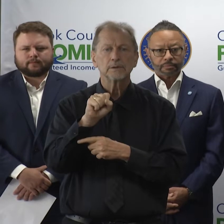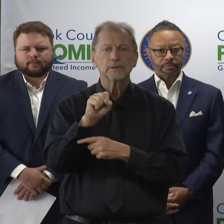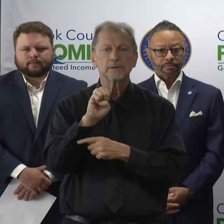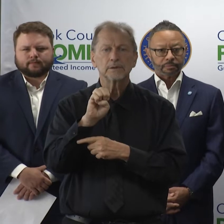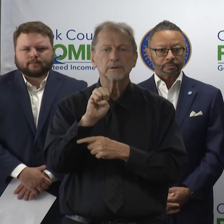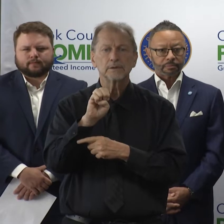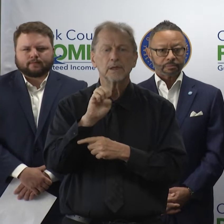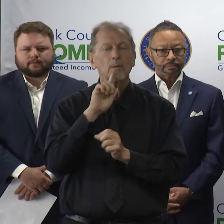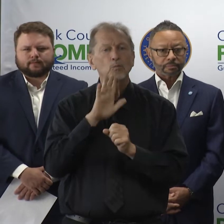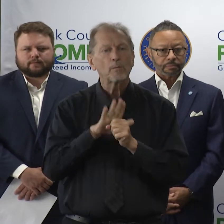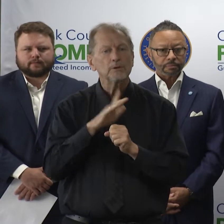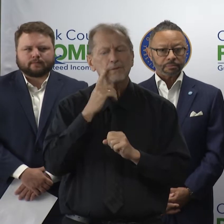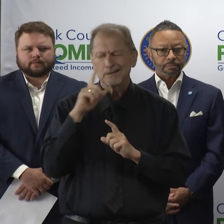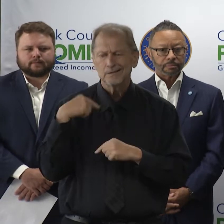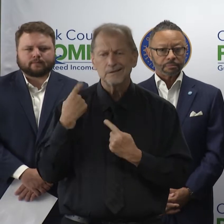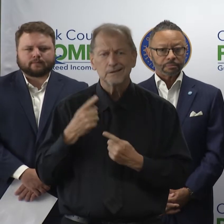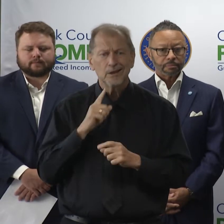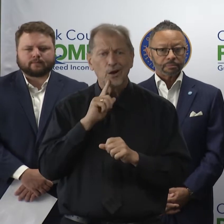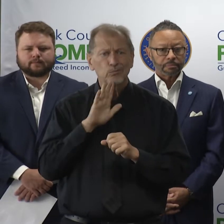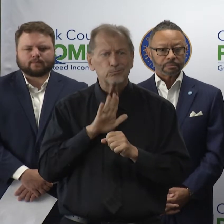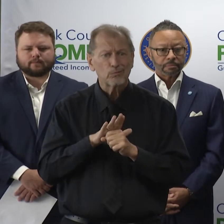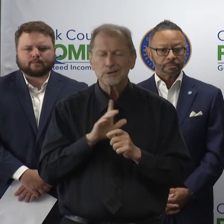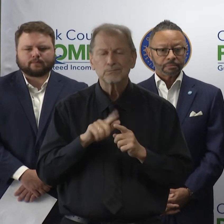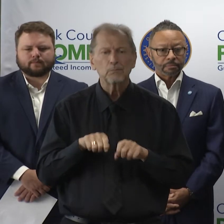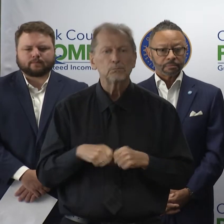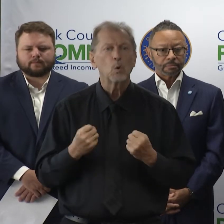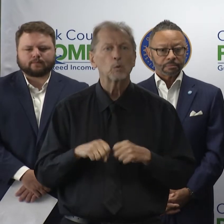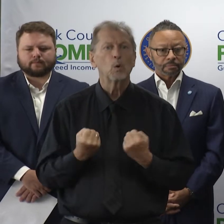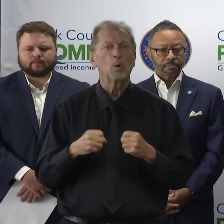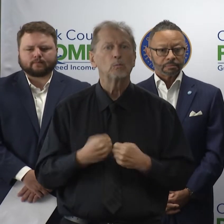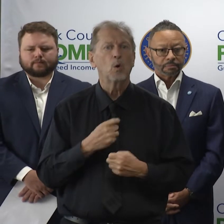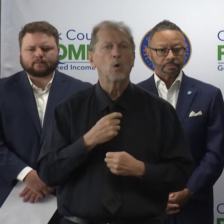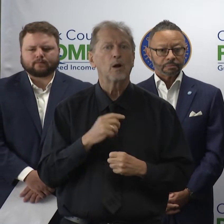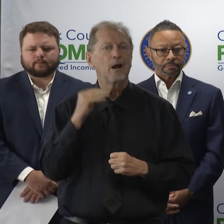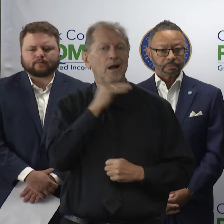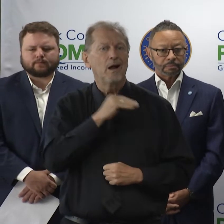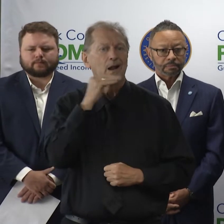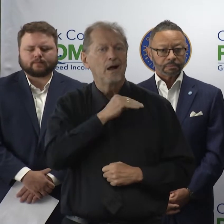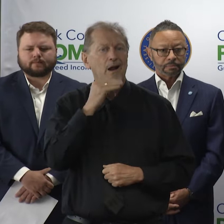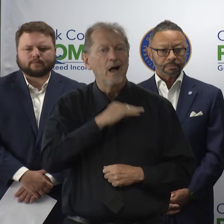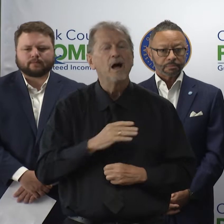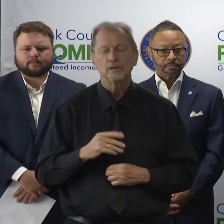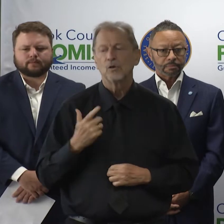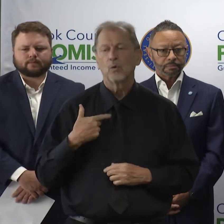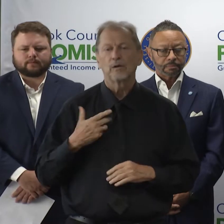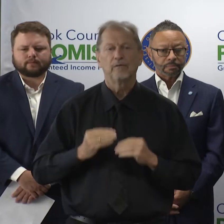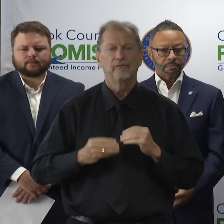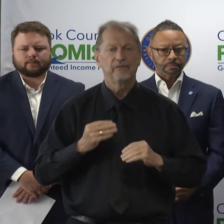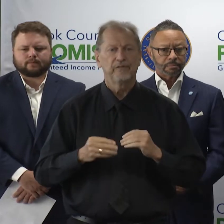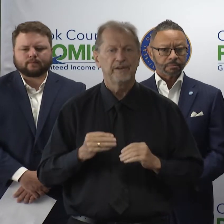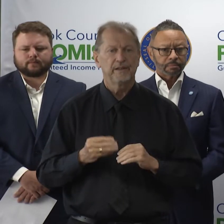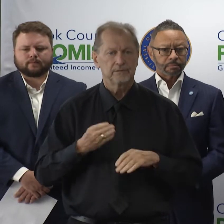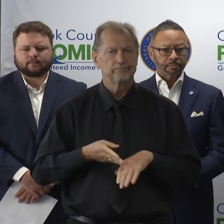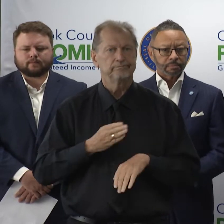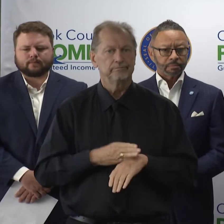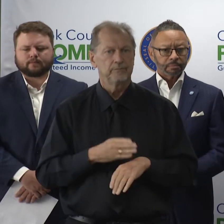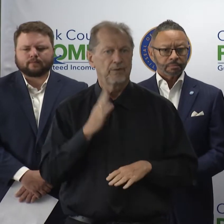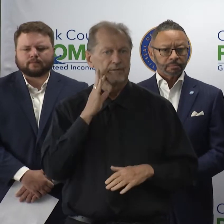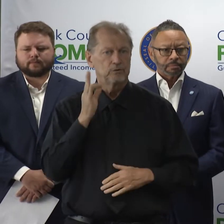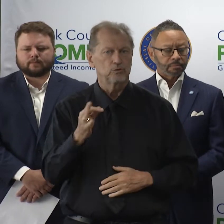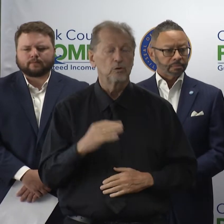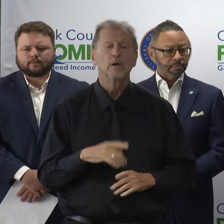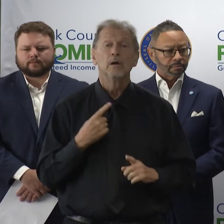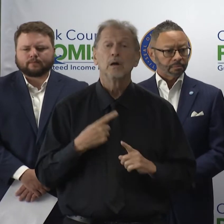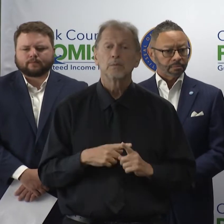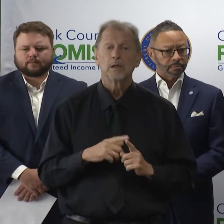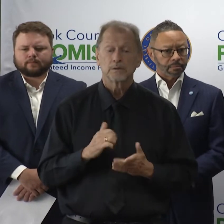promises, our intention to right those wrongs today and into the future. We also know that this program will